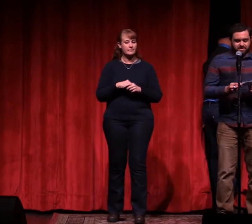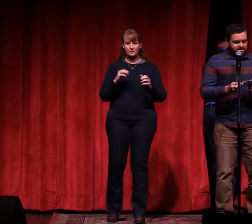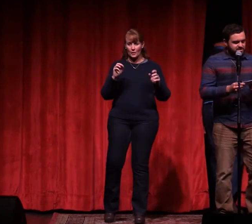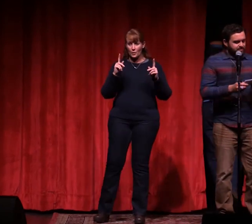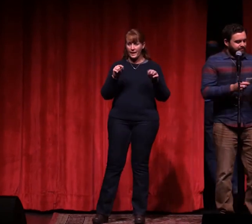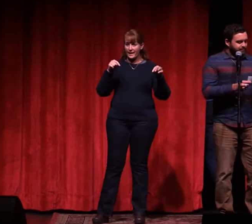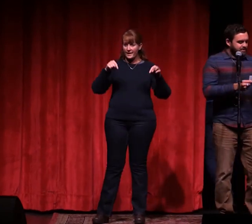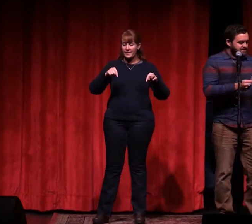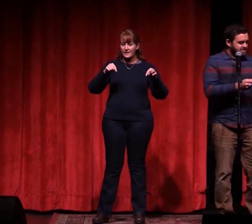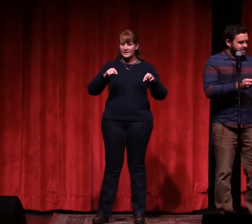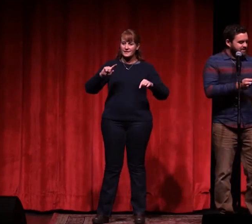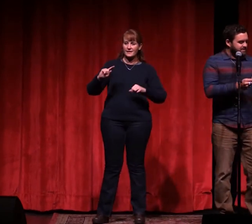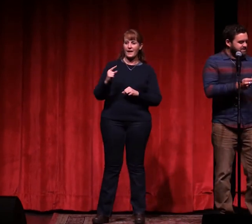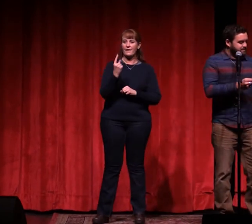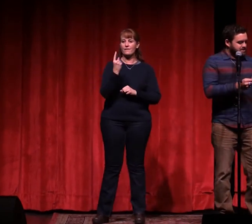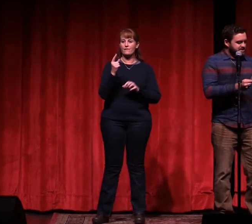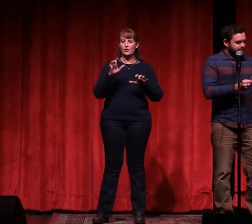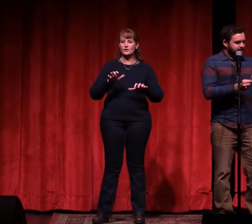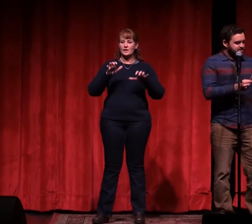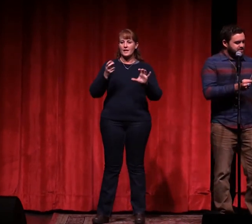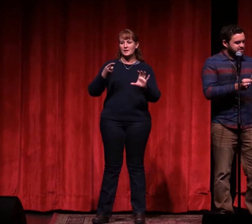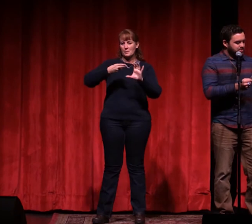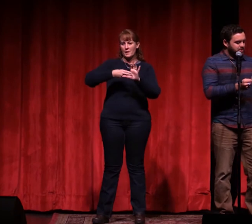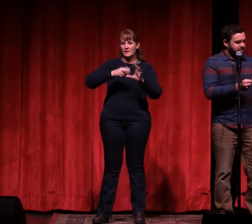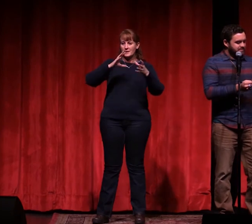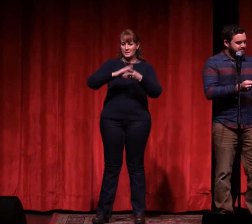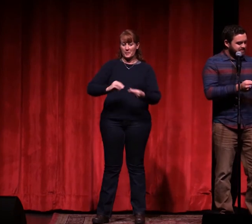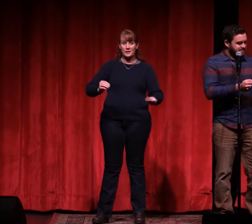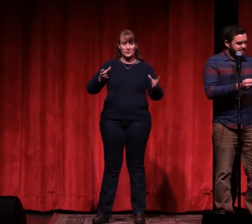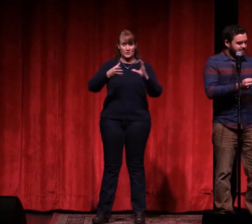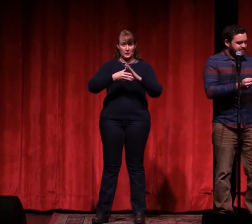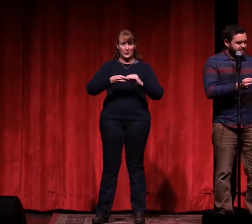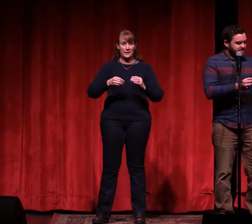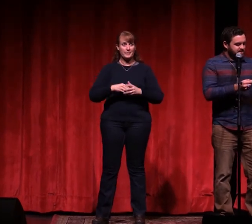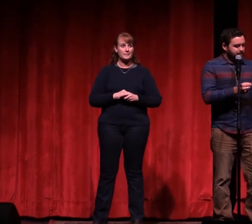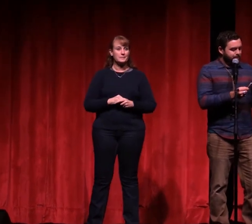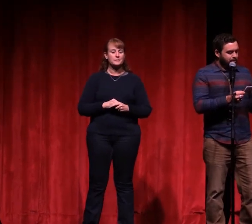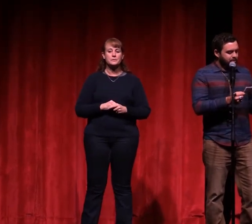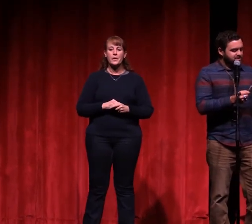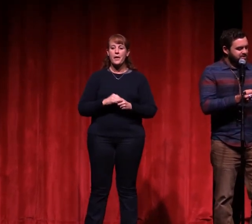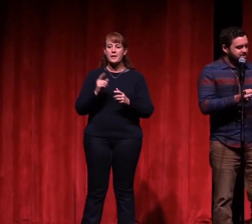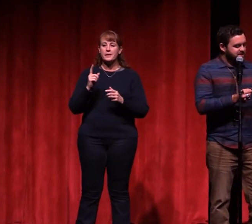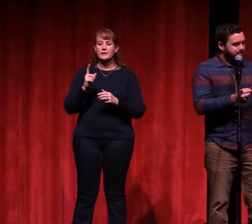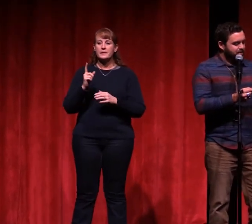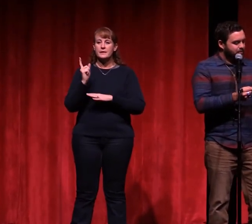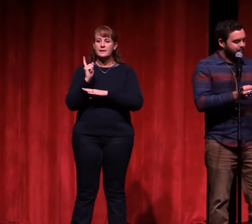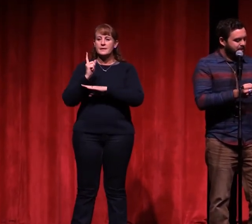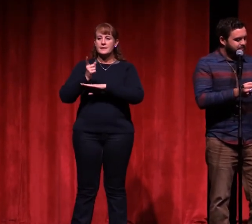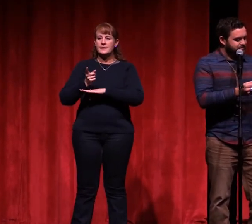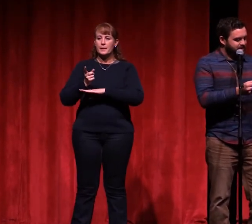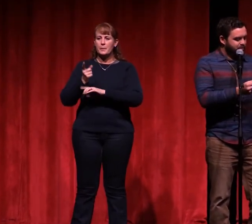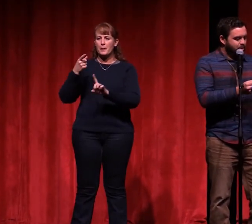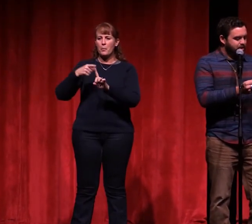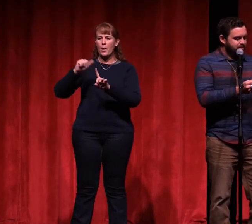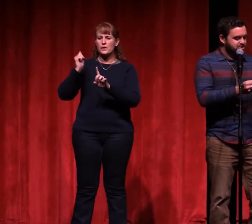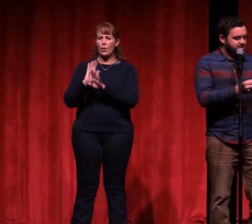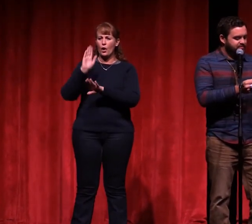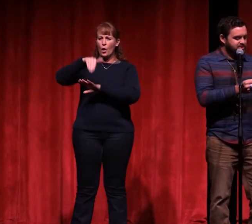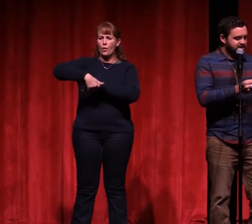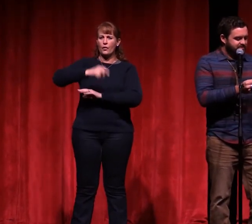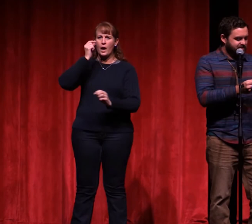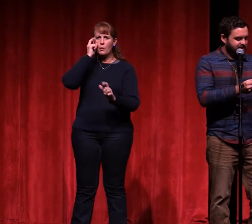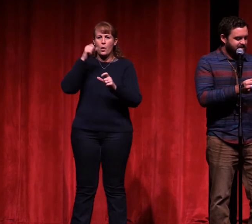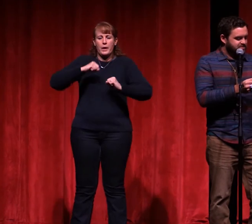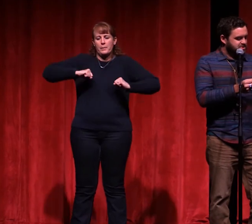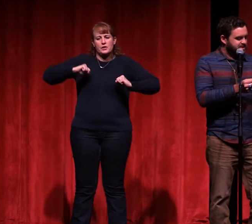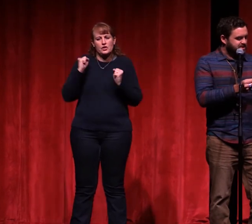All right, so this is the first audience participation story. Tipping point or tipping over? I woke up in